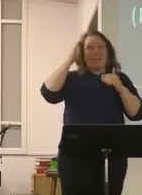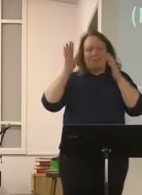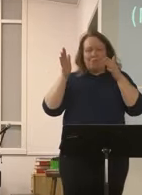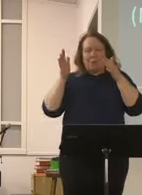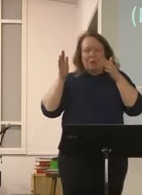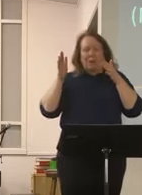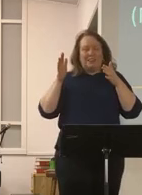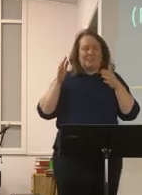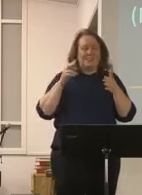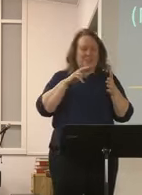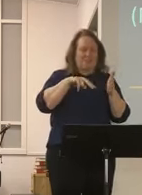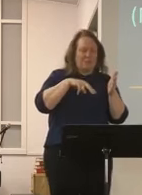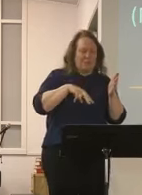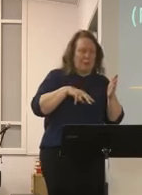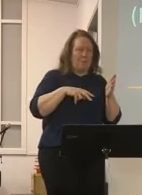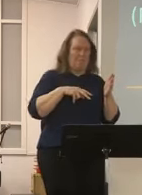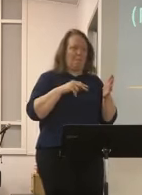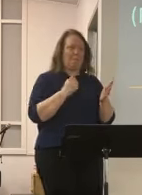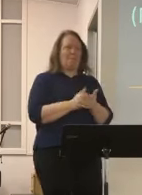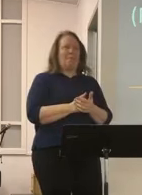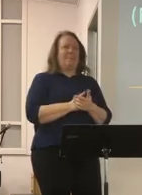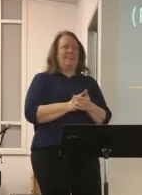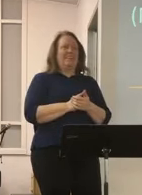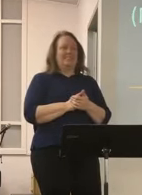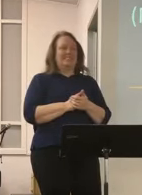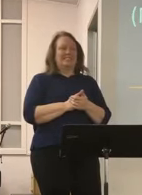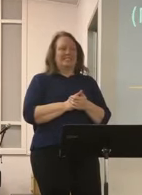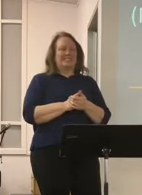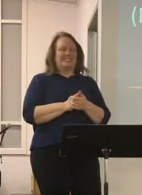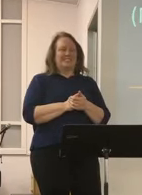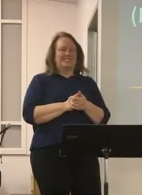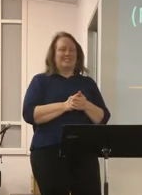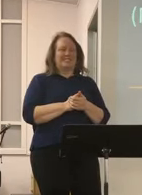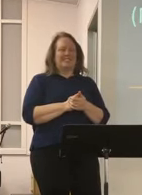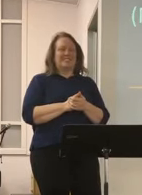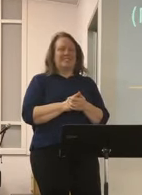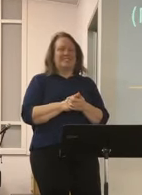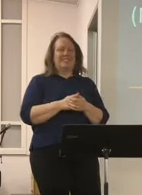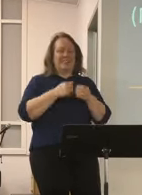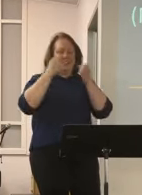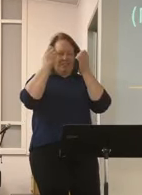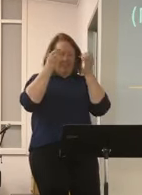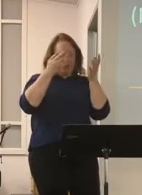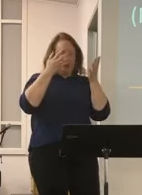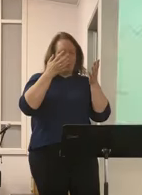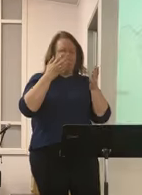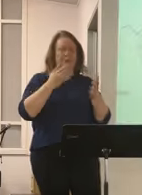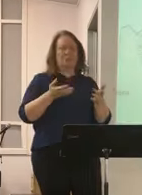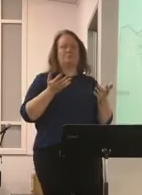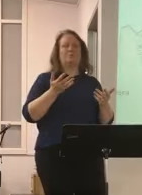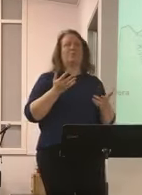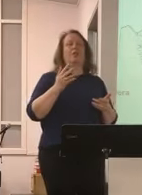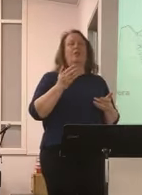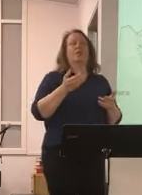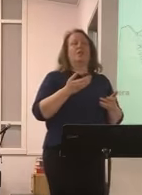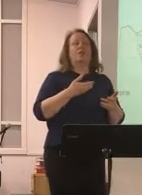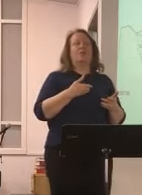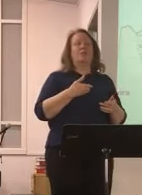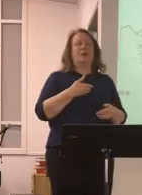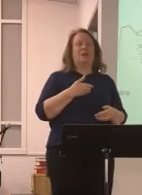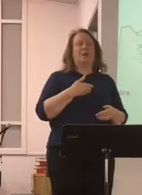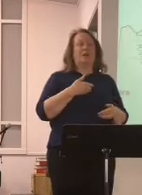into our scriptures here. All right. Just let you know where we are. We are